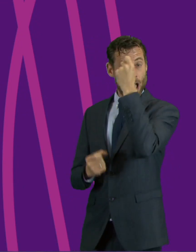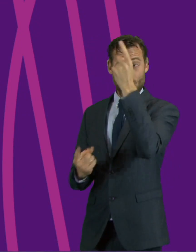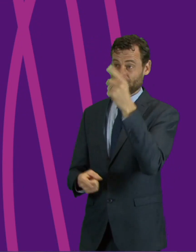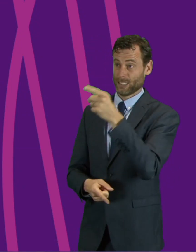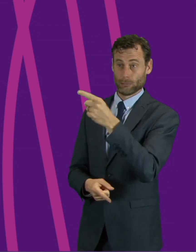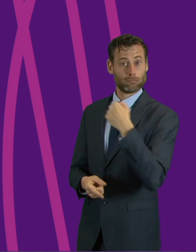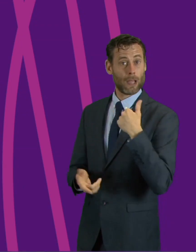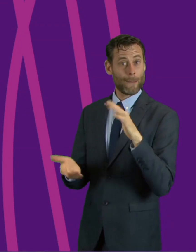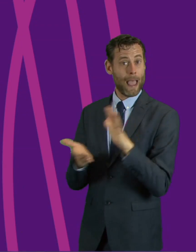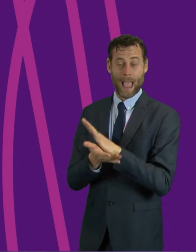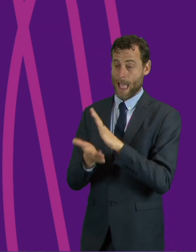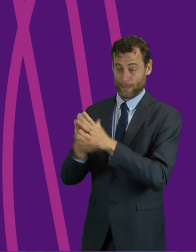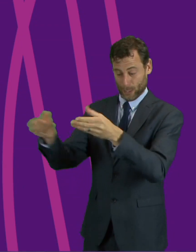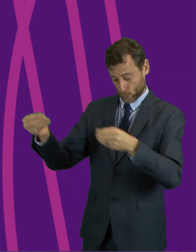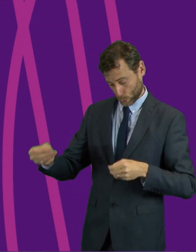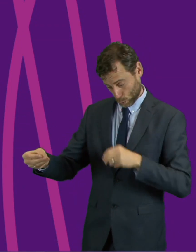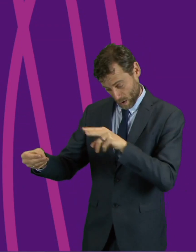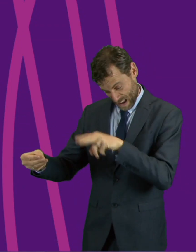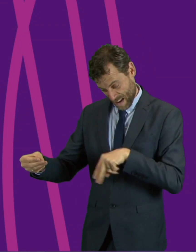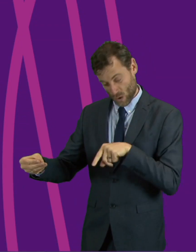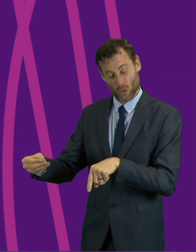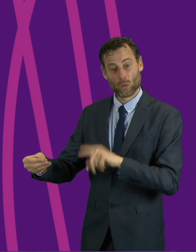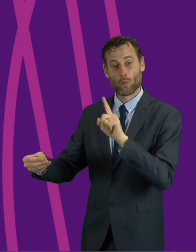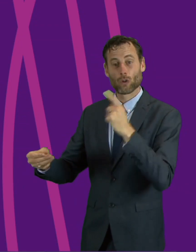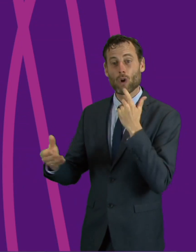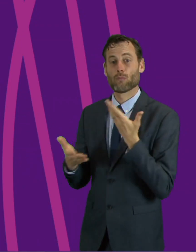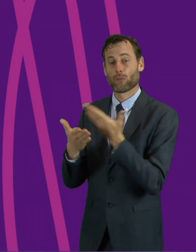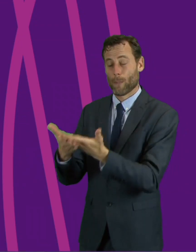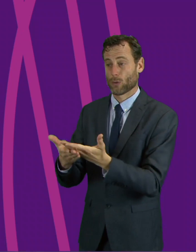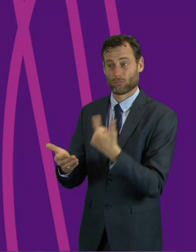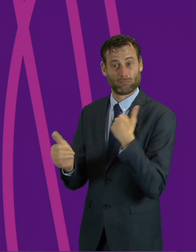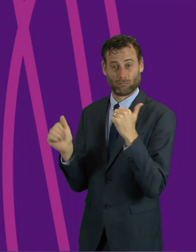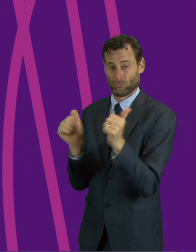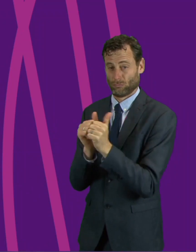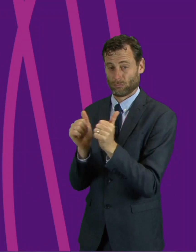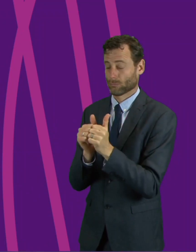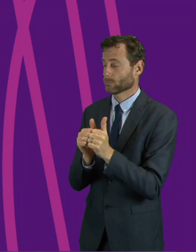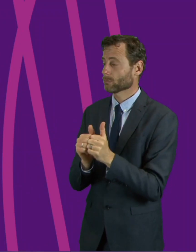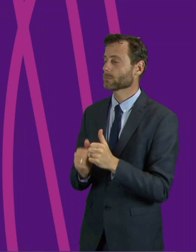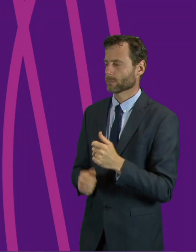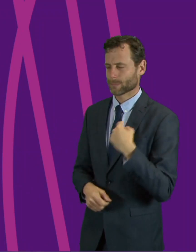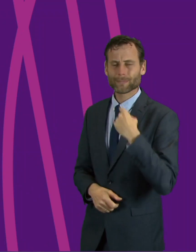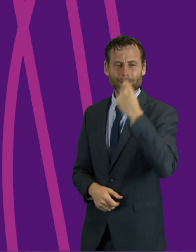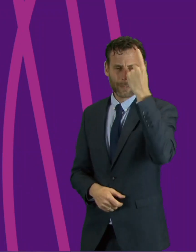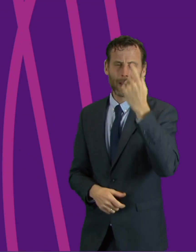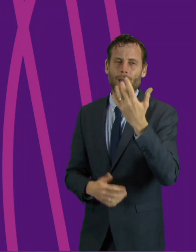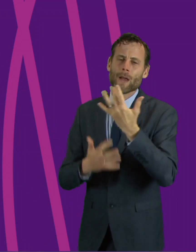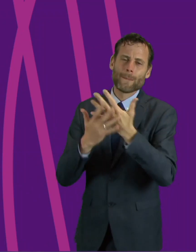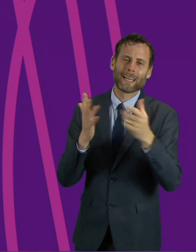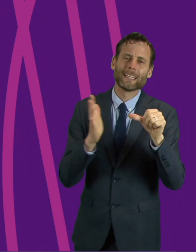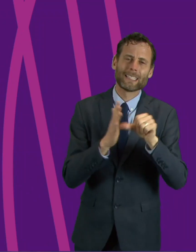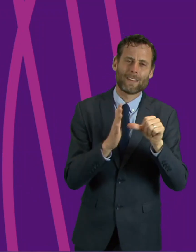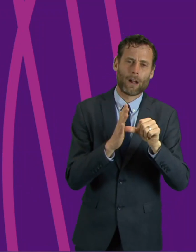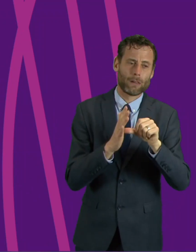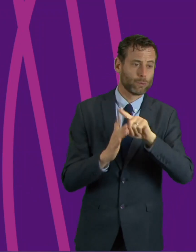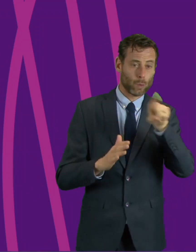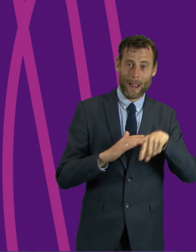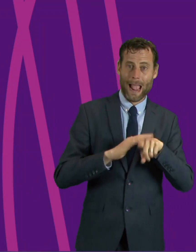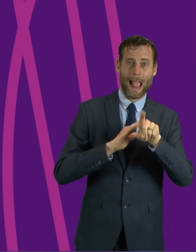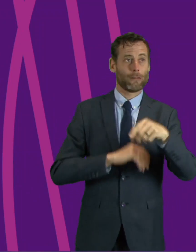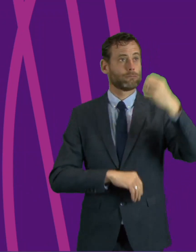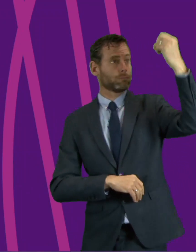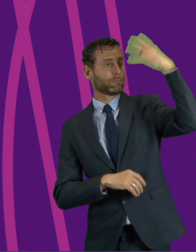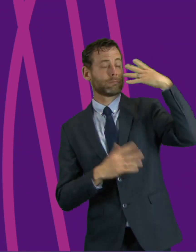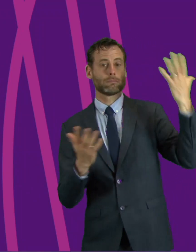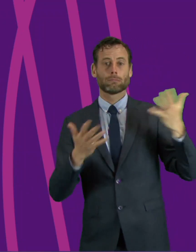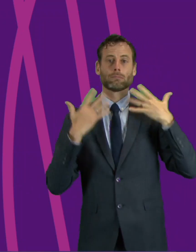practical suggestions, because I absolutely understand why suggestions like that have been made and how difficult it is for shielded people. I mean, a lot of the decisions we're